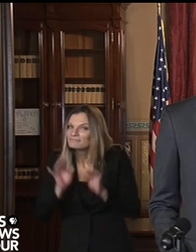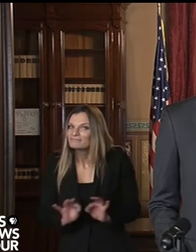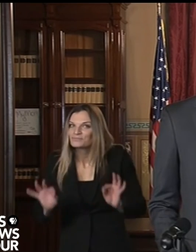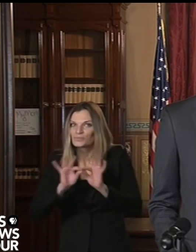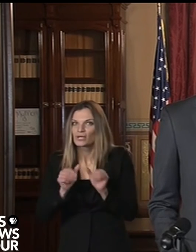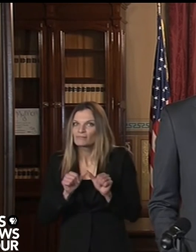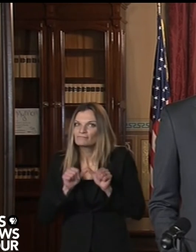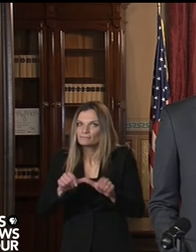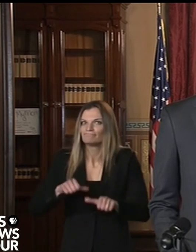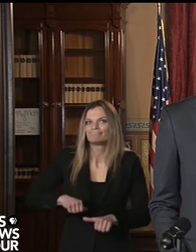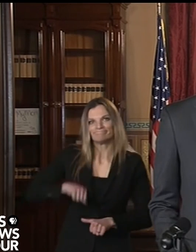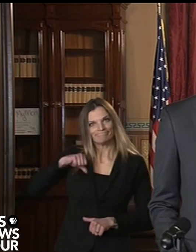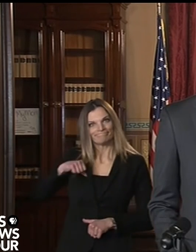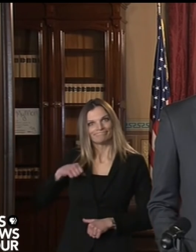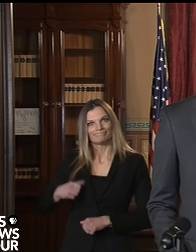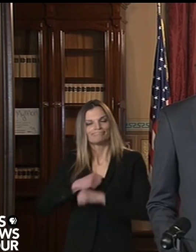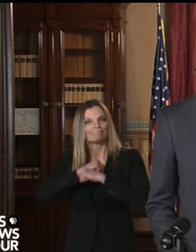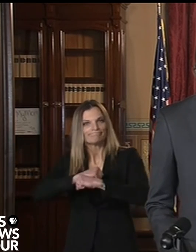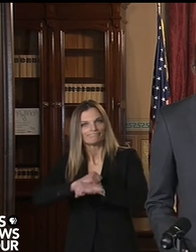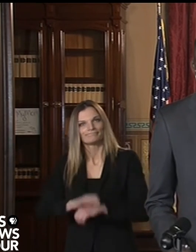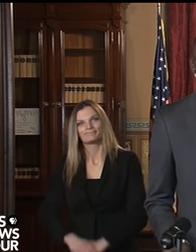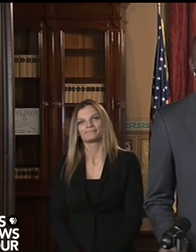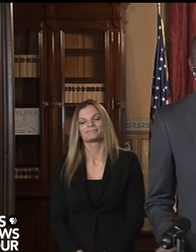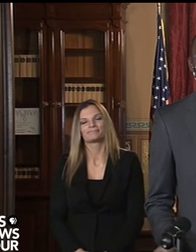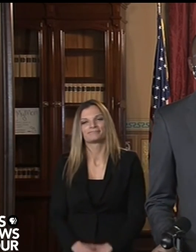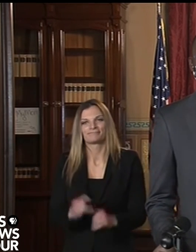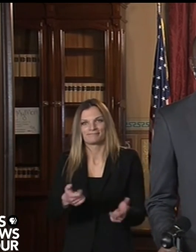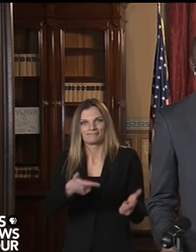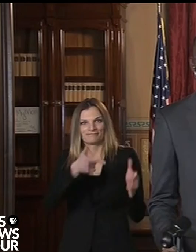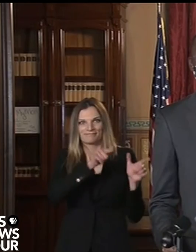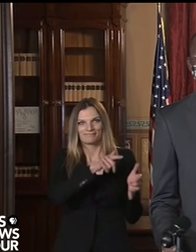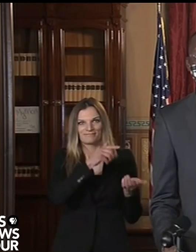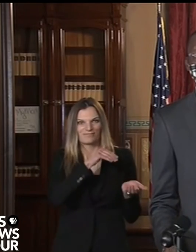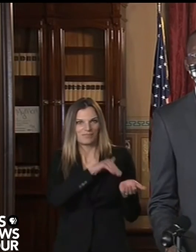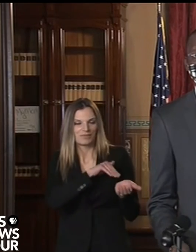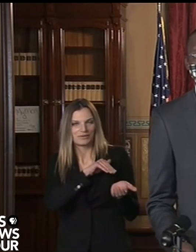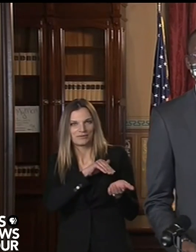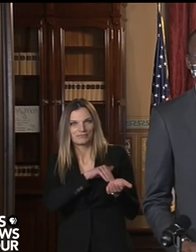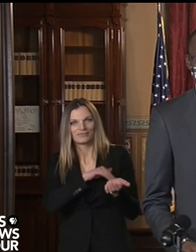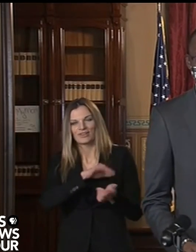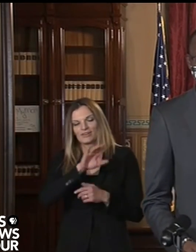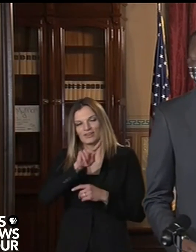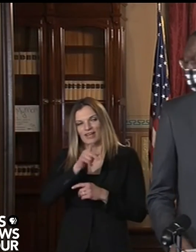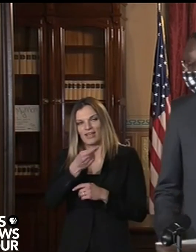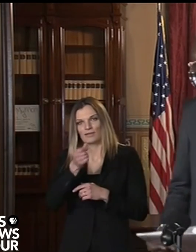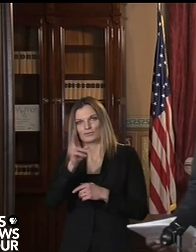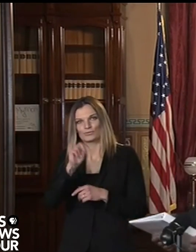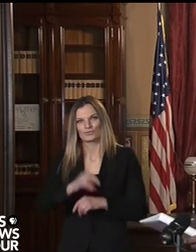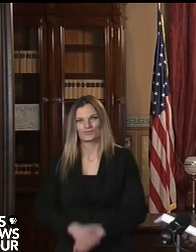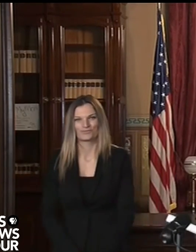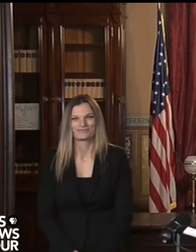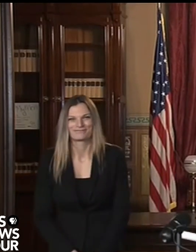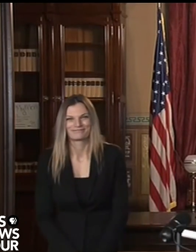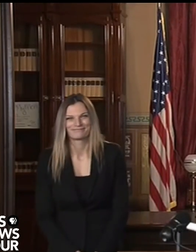continue to stand tall and do your part to connect our communities. And with that, I'd like to turn this over to Dr. Jonae Khaldun.